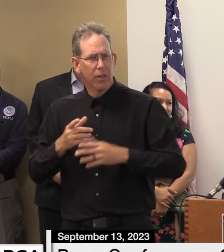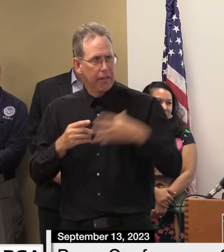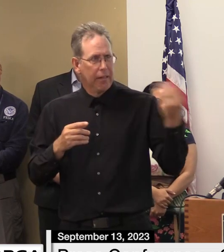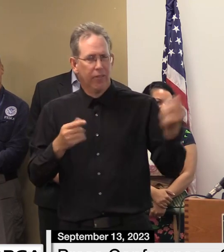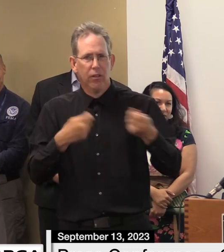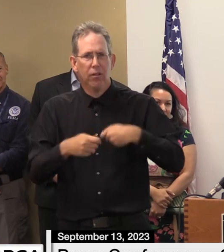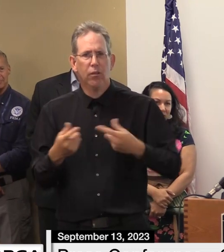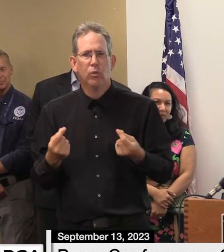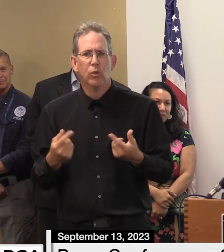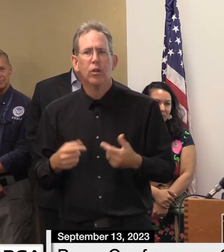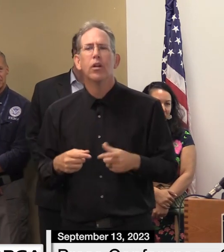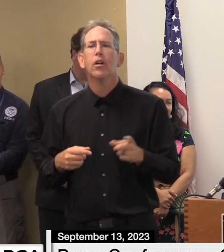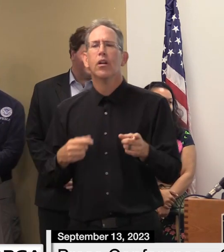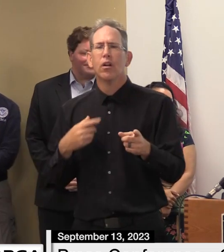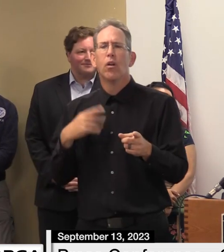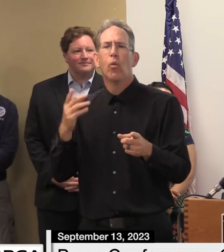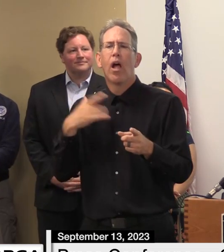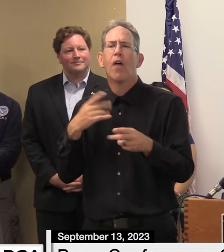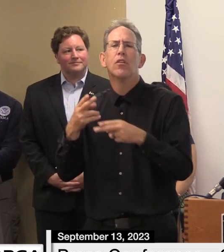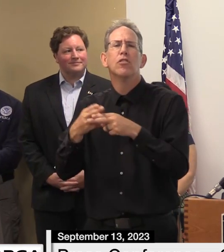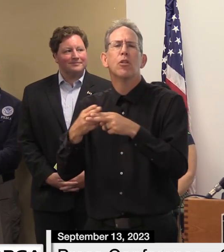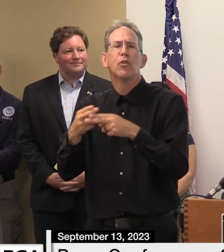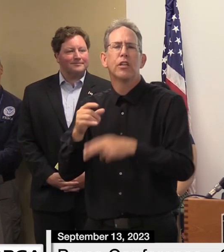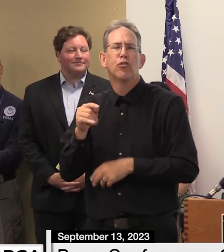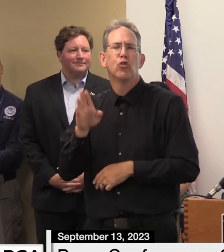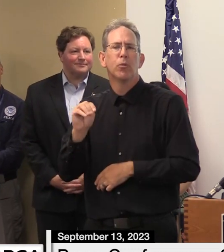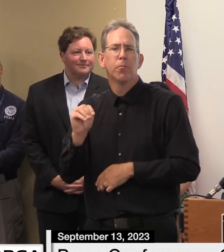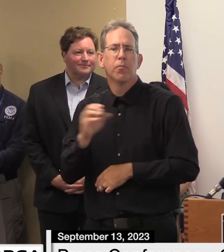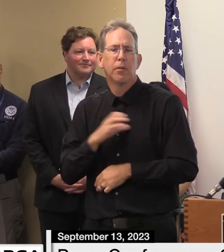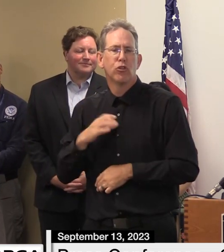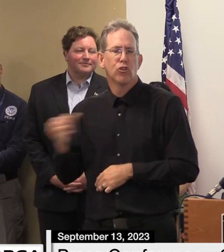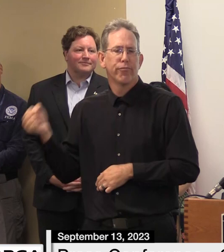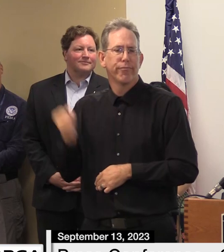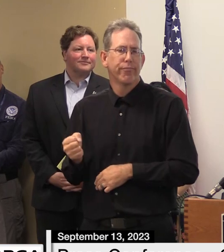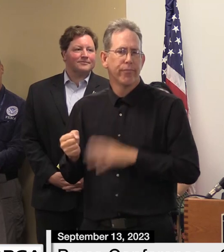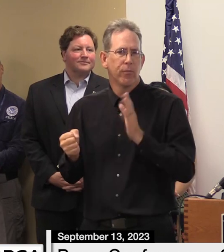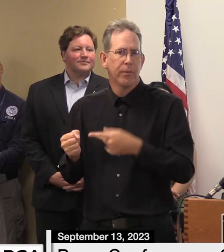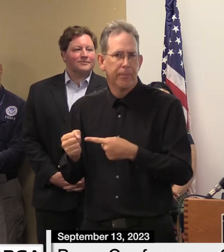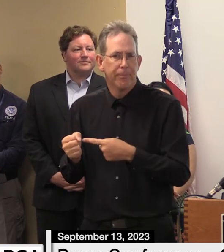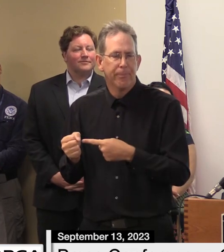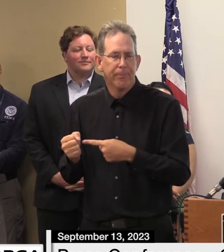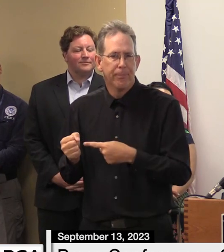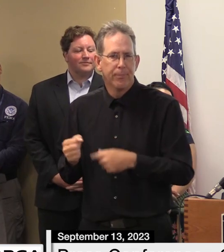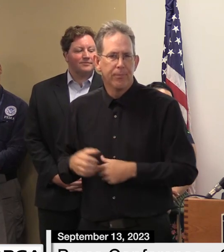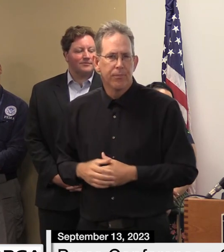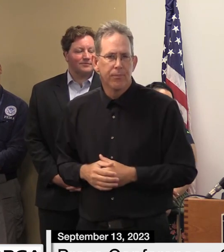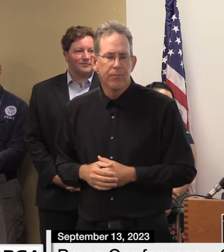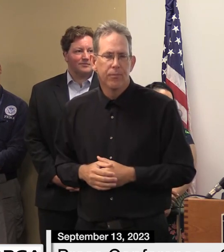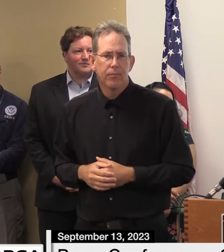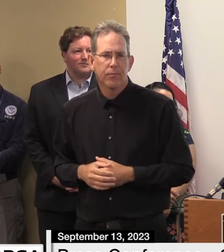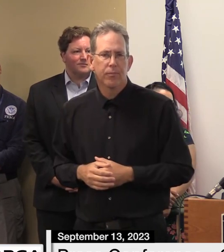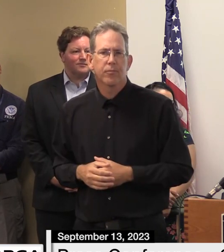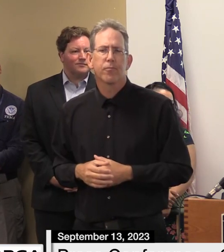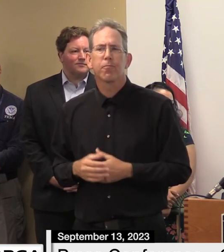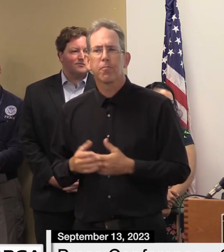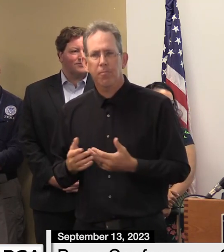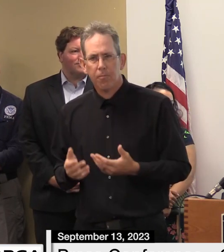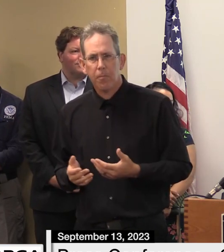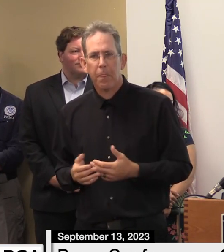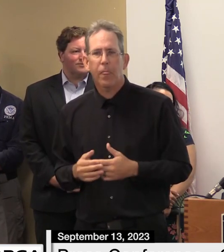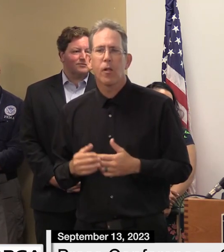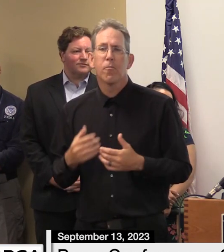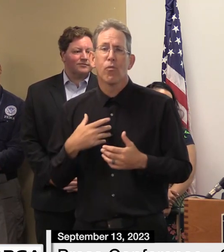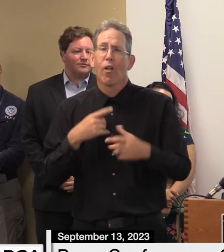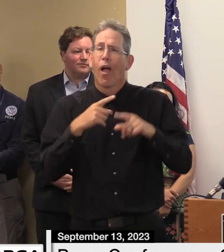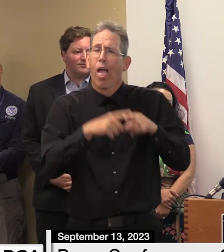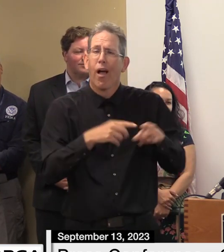We'll have an acting commissioner at this point in time. And while we rely on